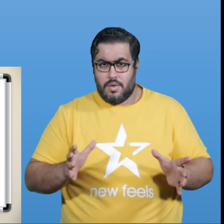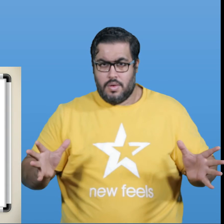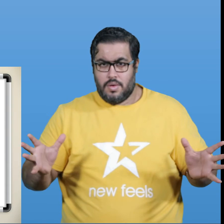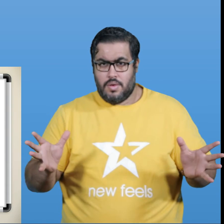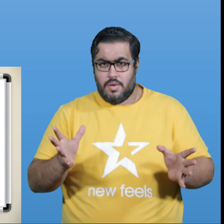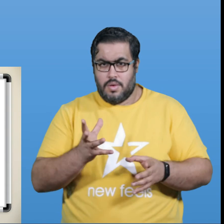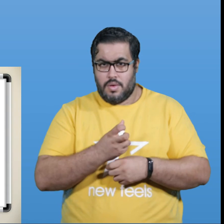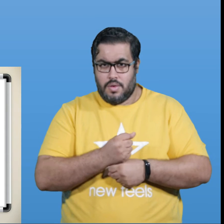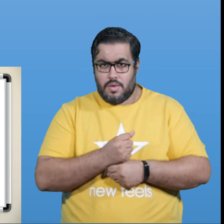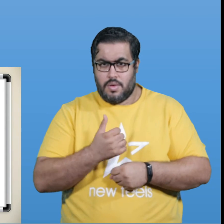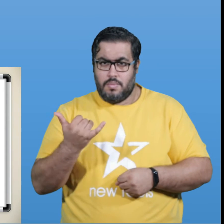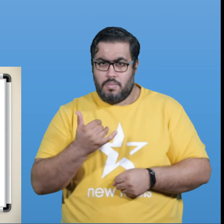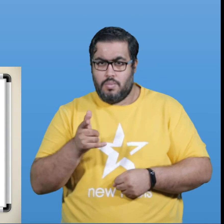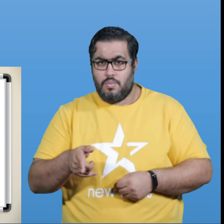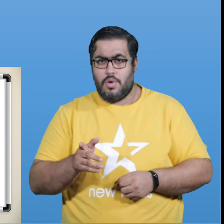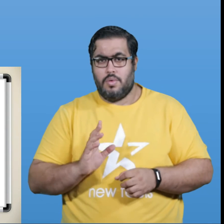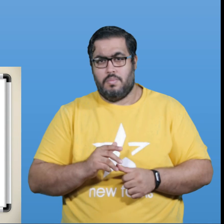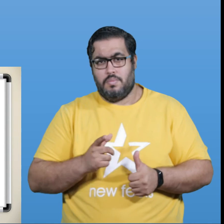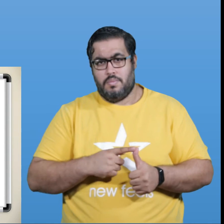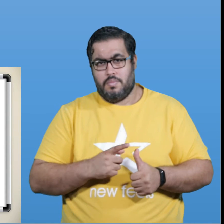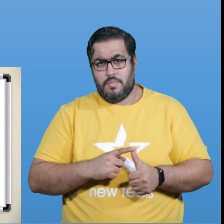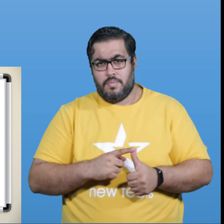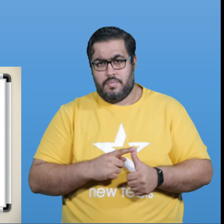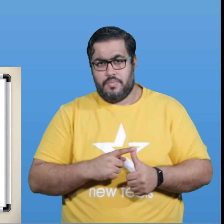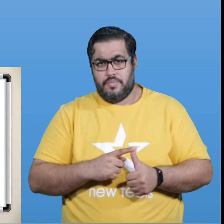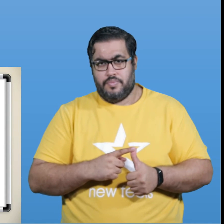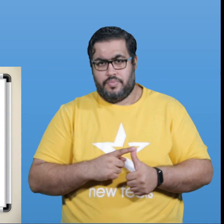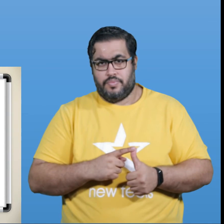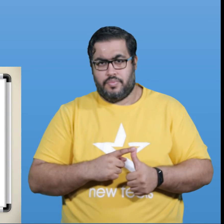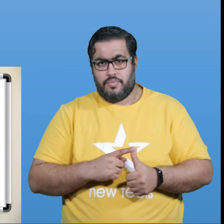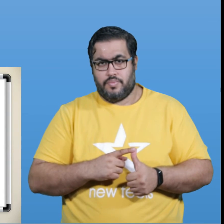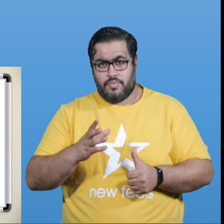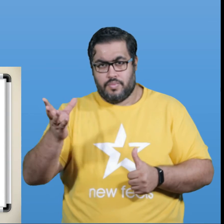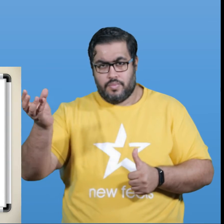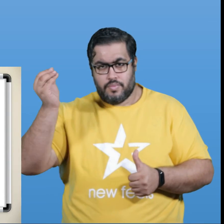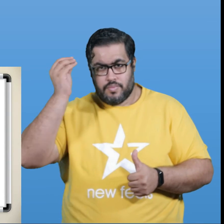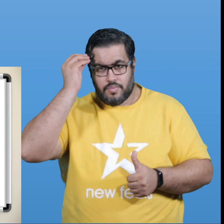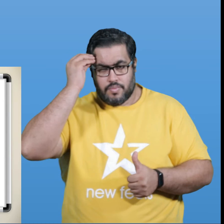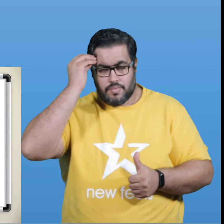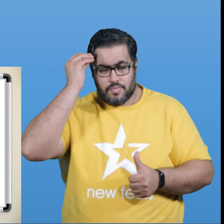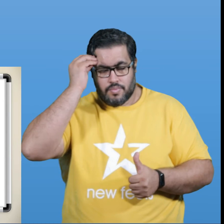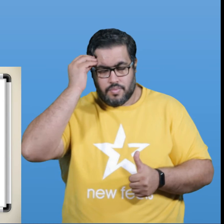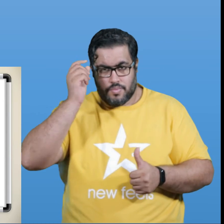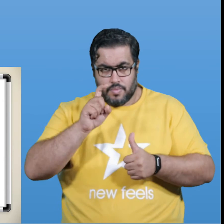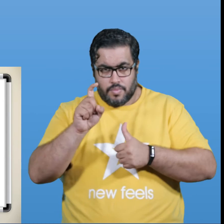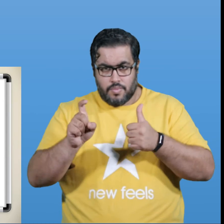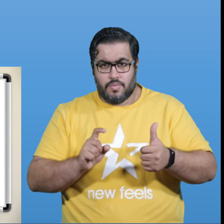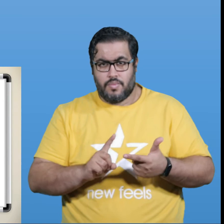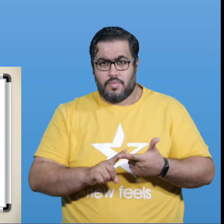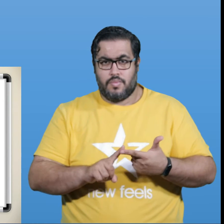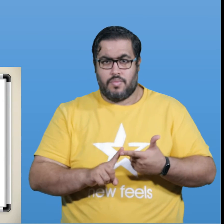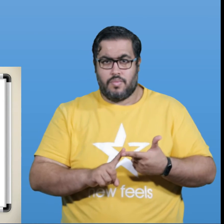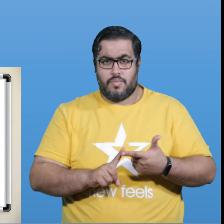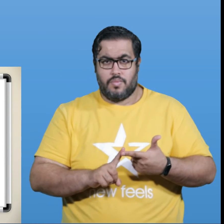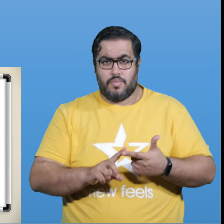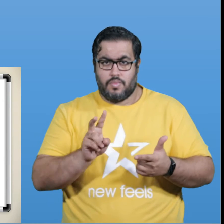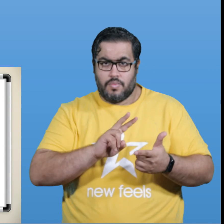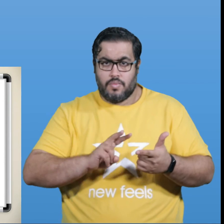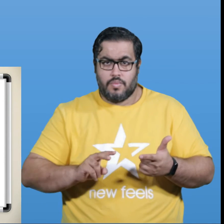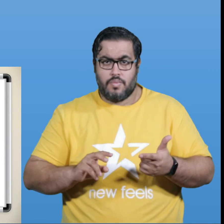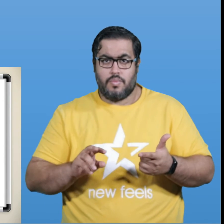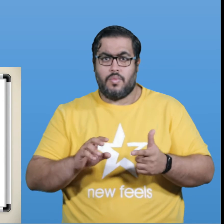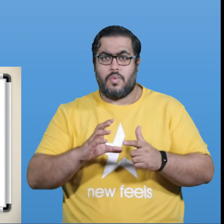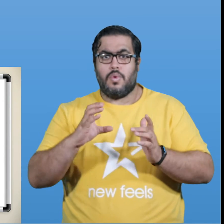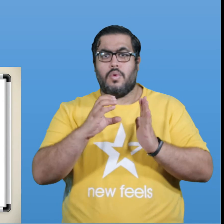we should do the following. Number 1, read and understand the question properly. Number 2, read and understand